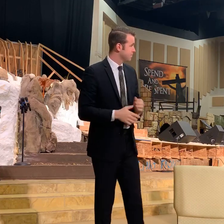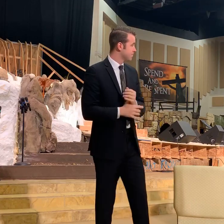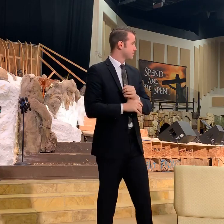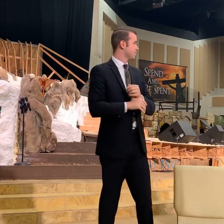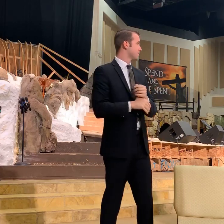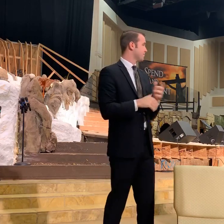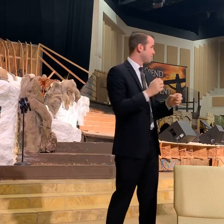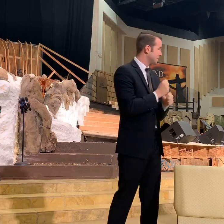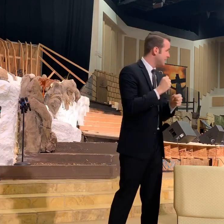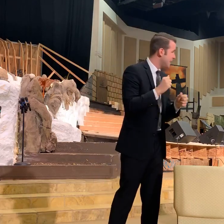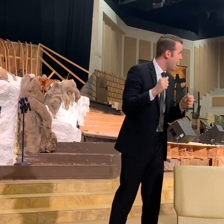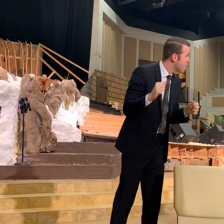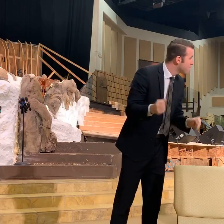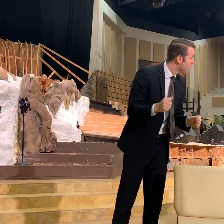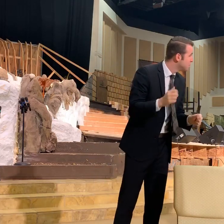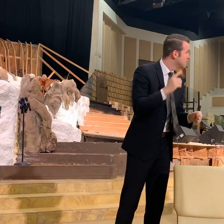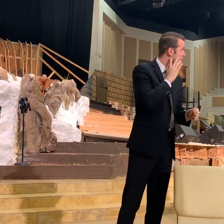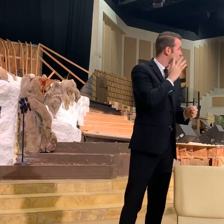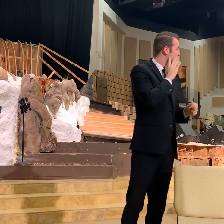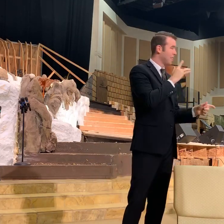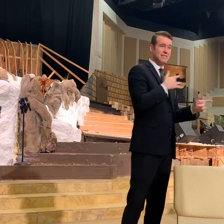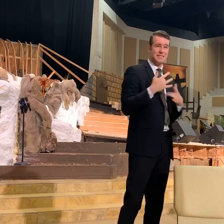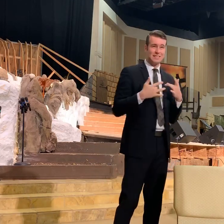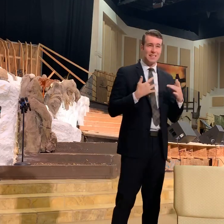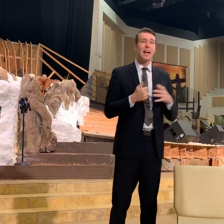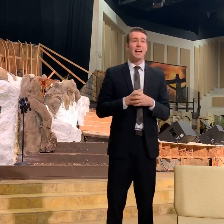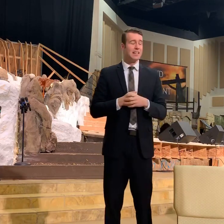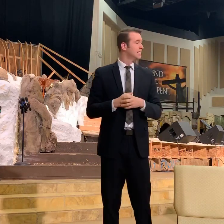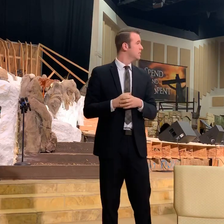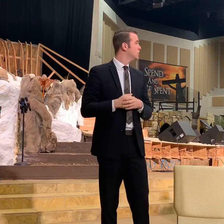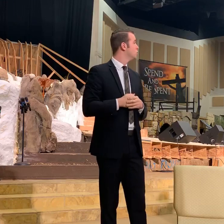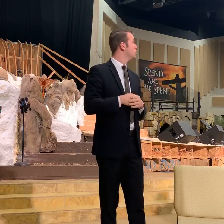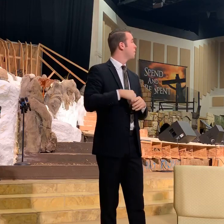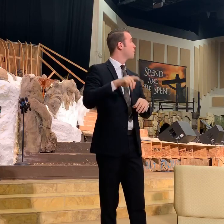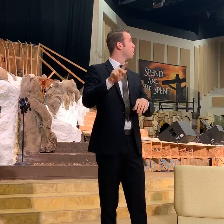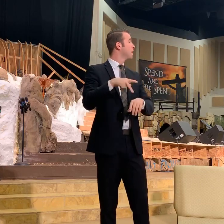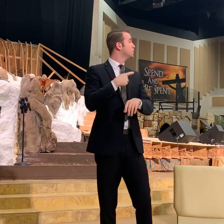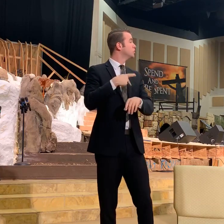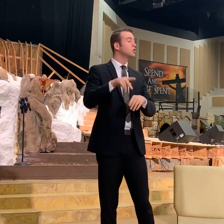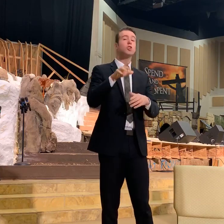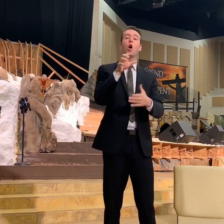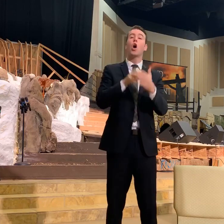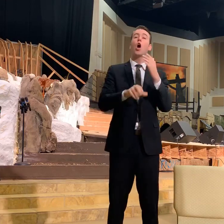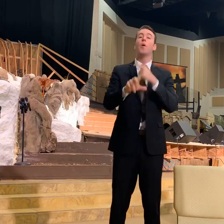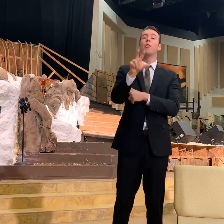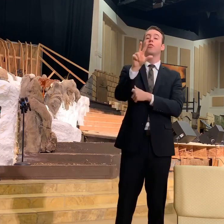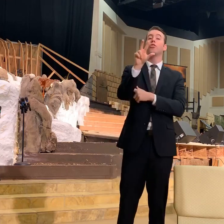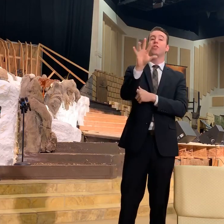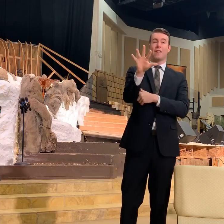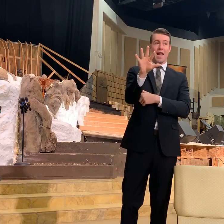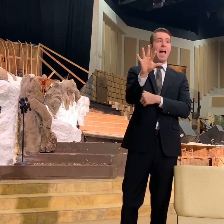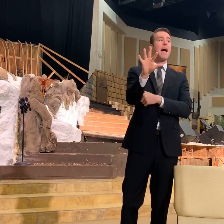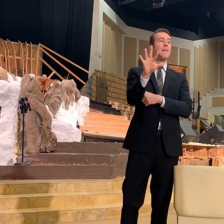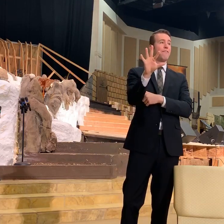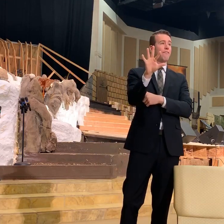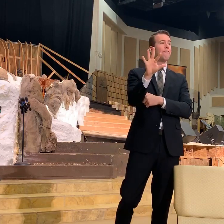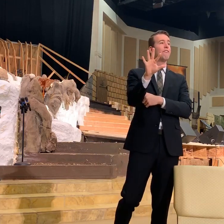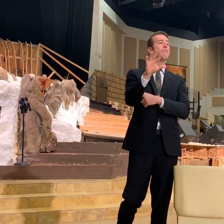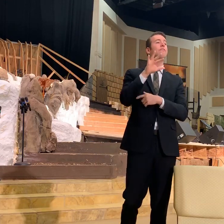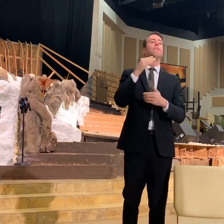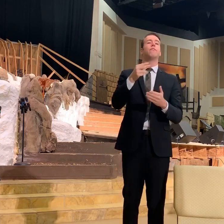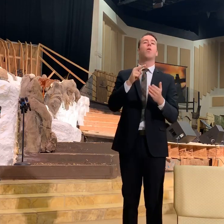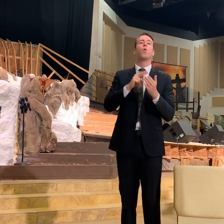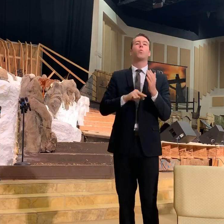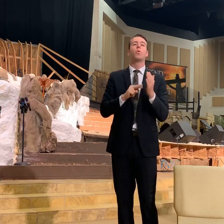We get baptized here. That's exciting. Amen. Psalm 35. And let's